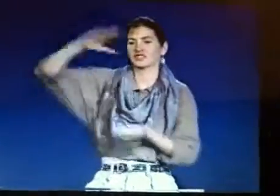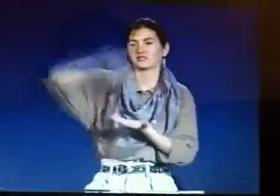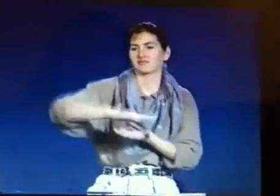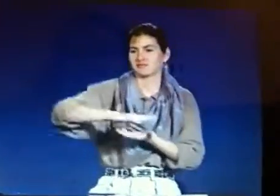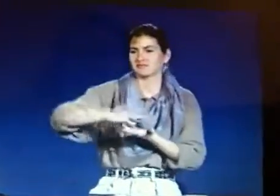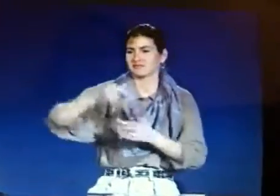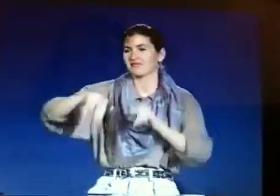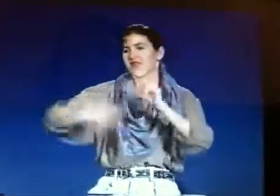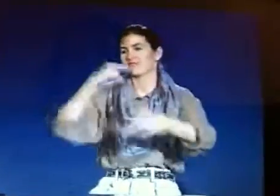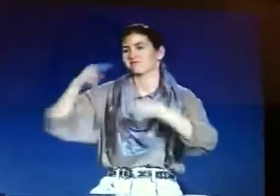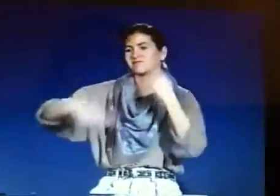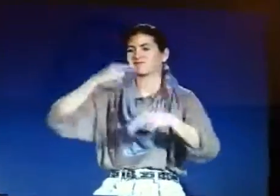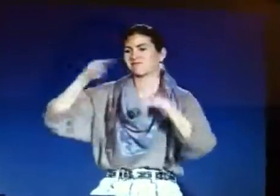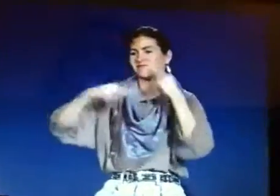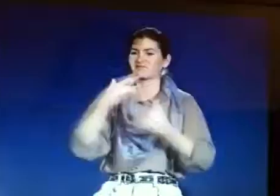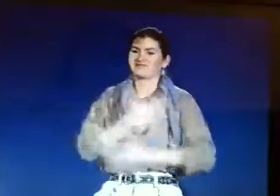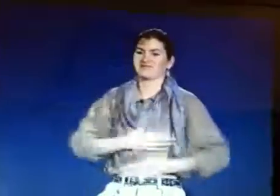you can go ahead and serve that with the fish.